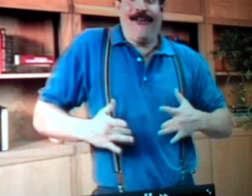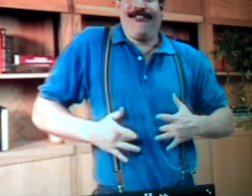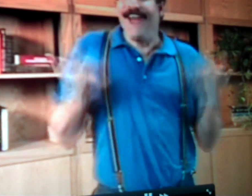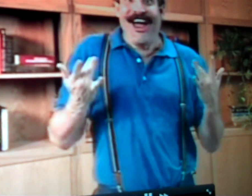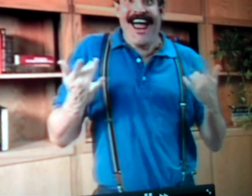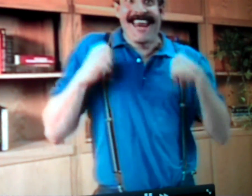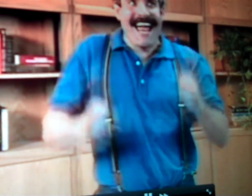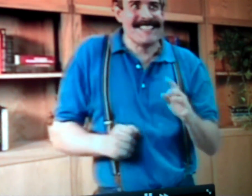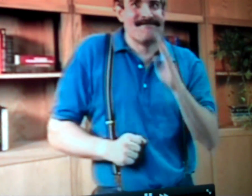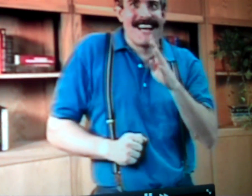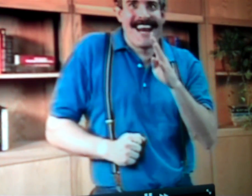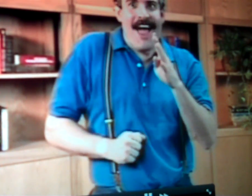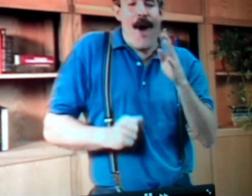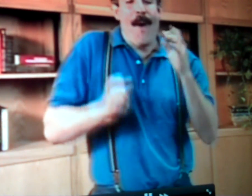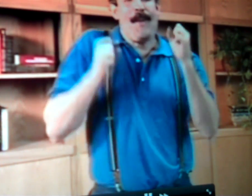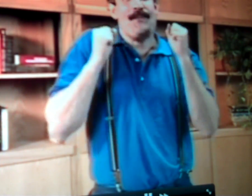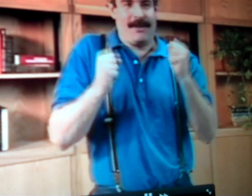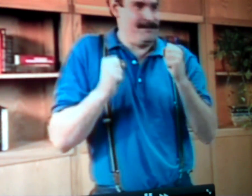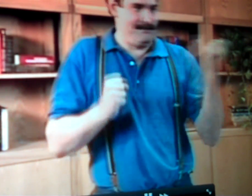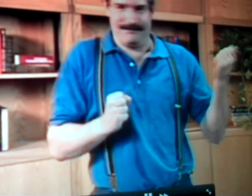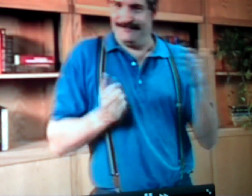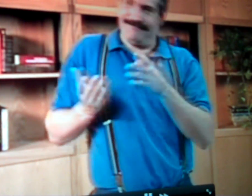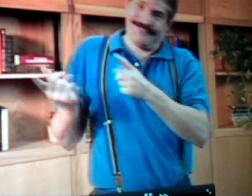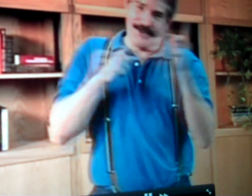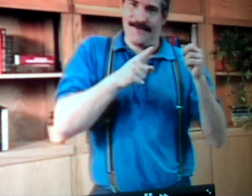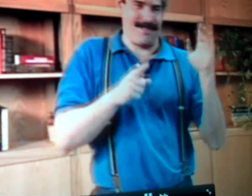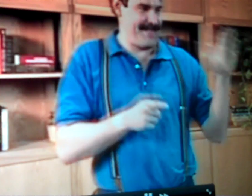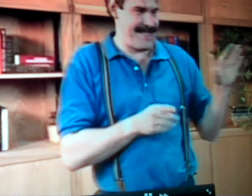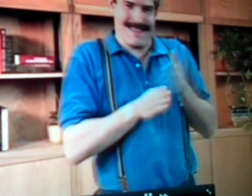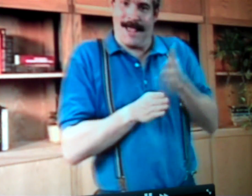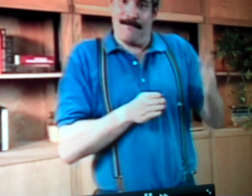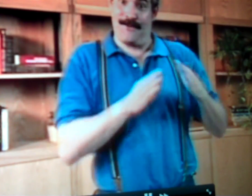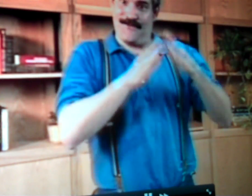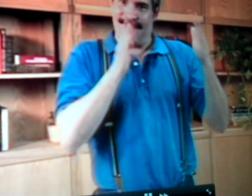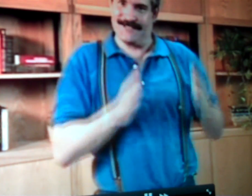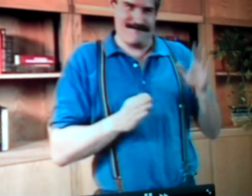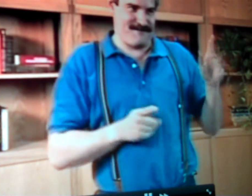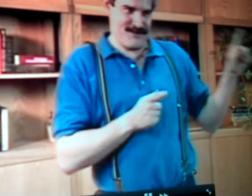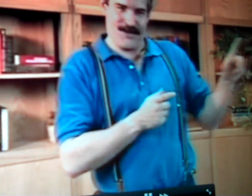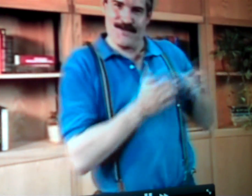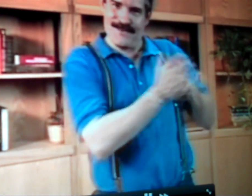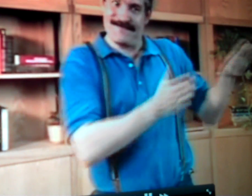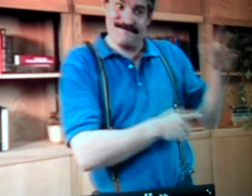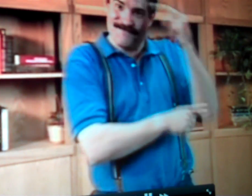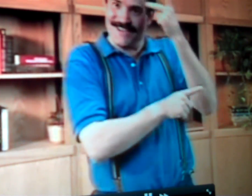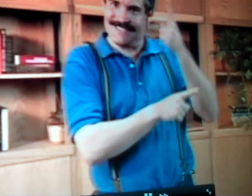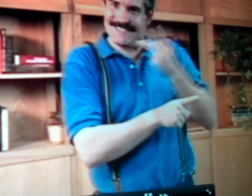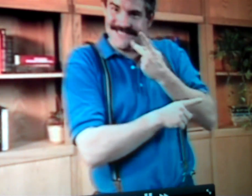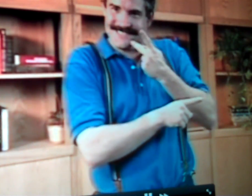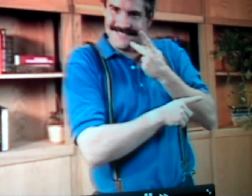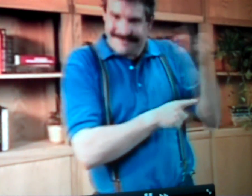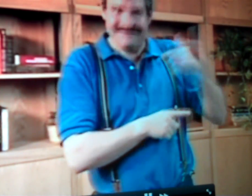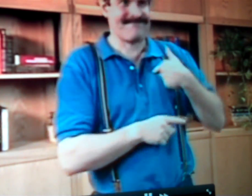numbers. And I was so excited. I could count to 10. And I went back to my parents' house